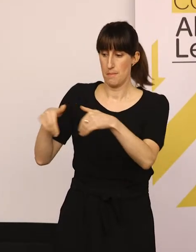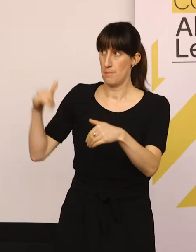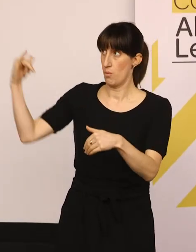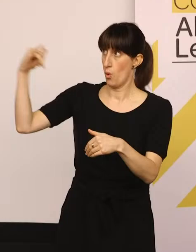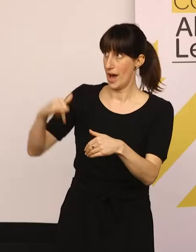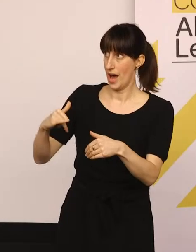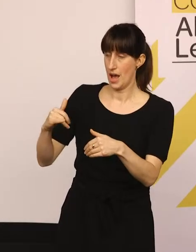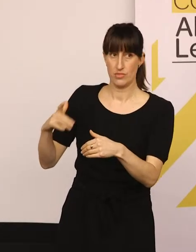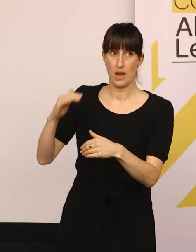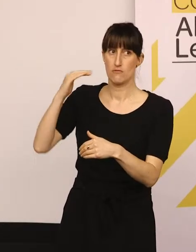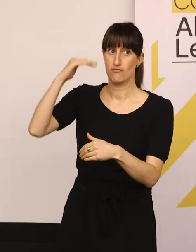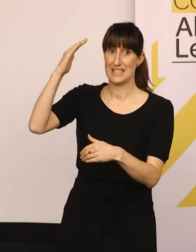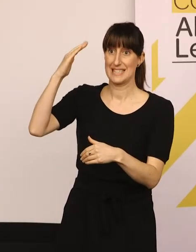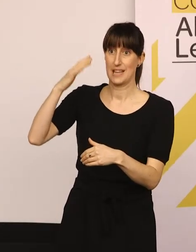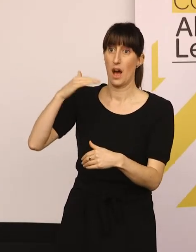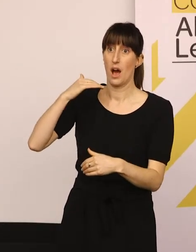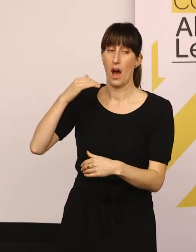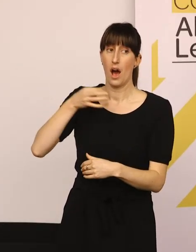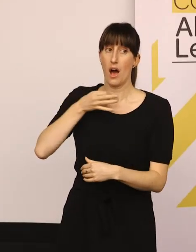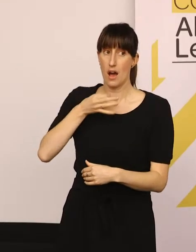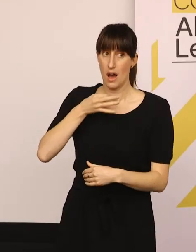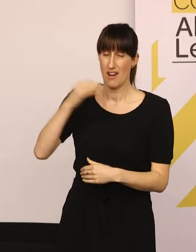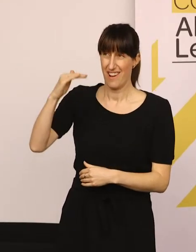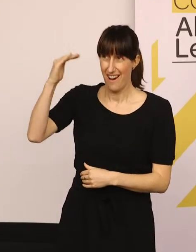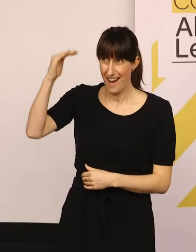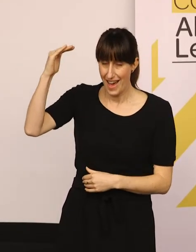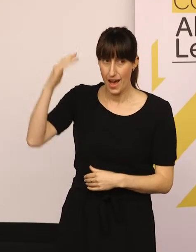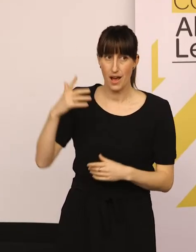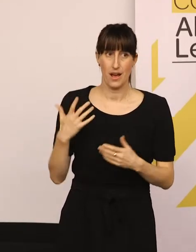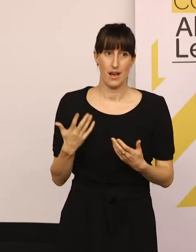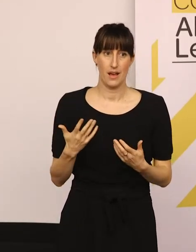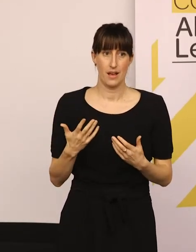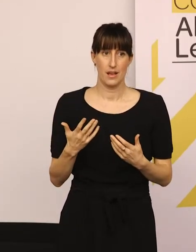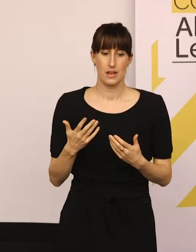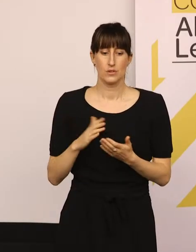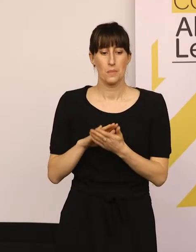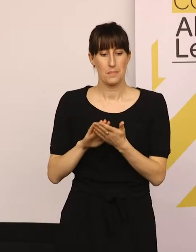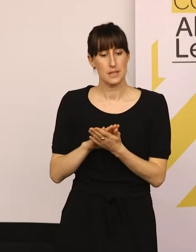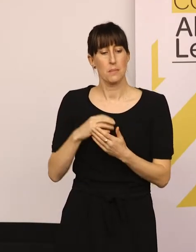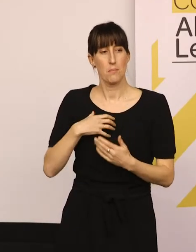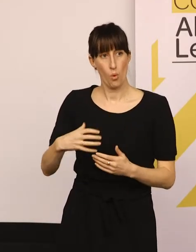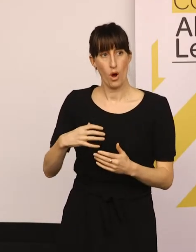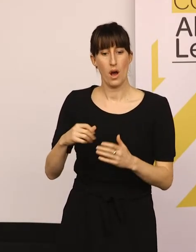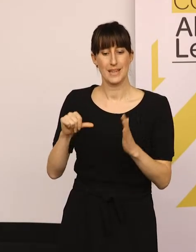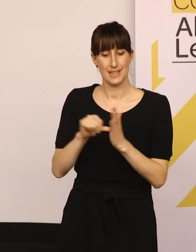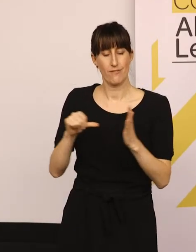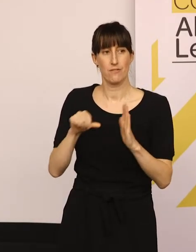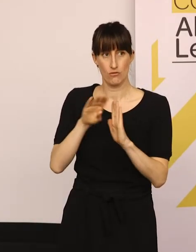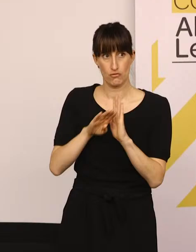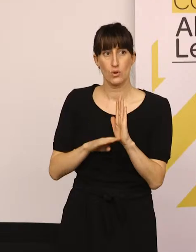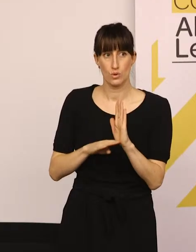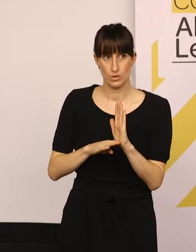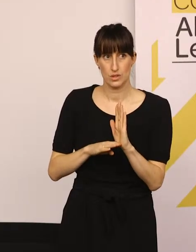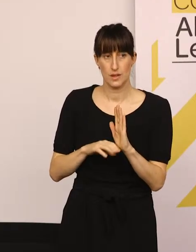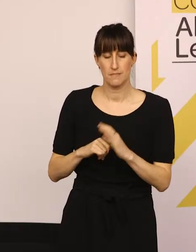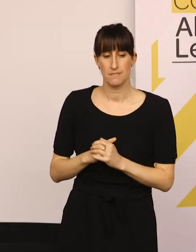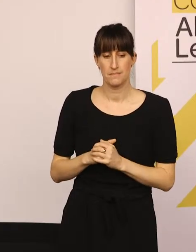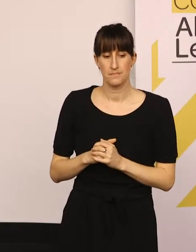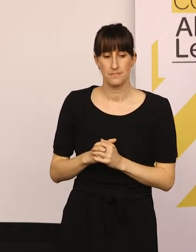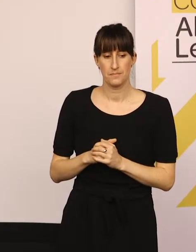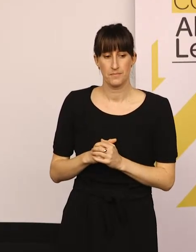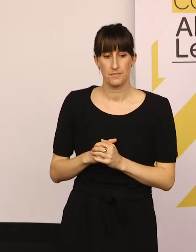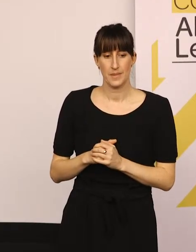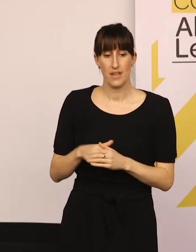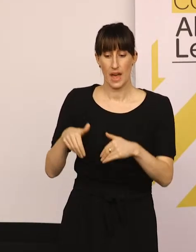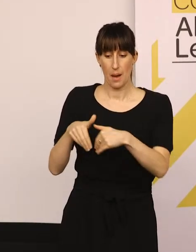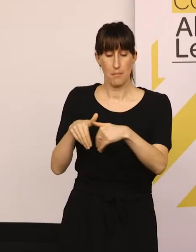loosening up our restrictions in alert level 1 with the potential for having to take a more restrictive approach. And we have increased the restrictions